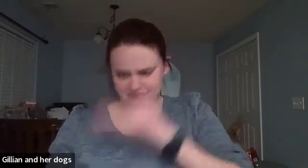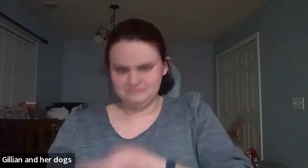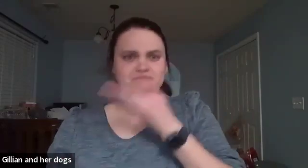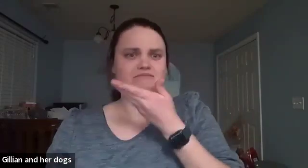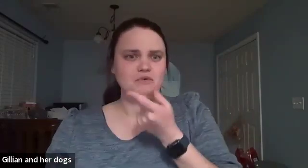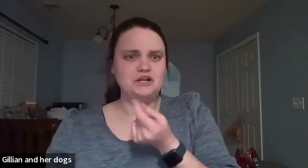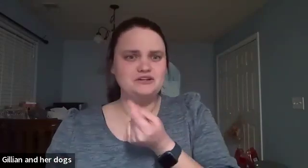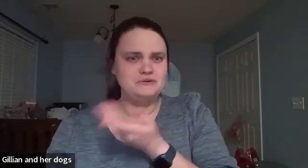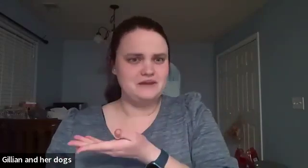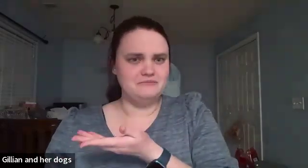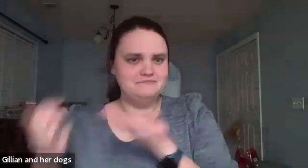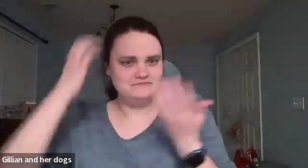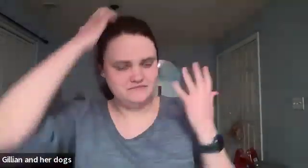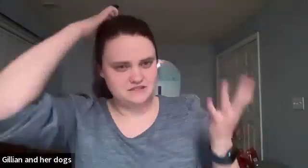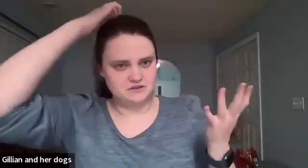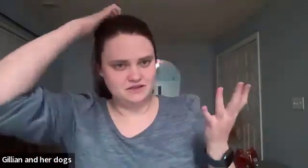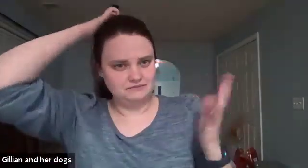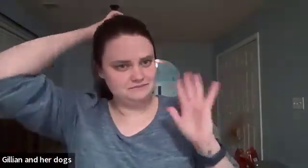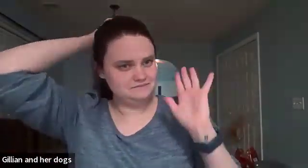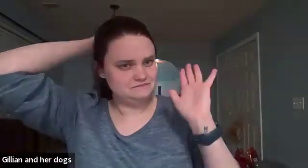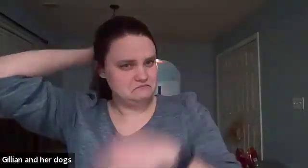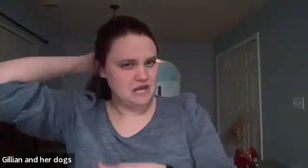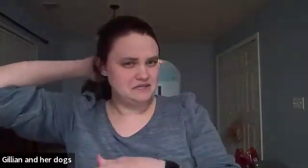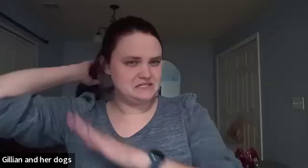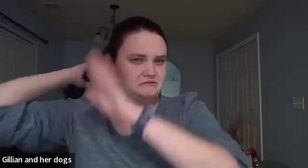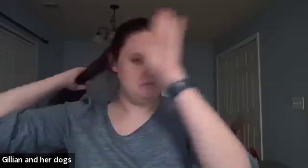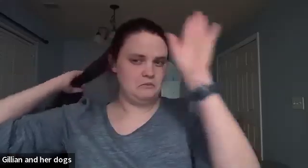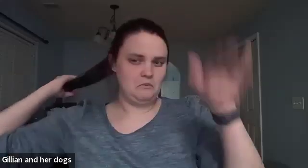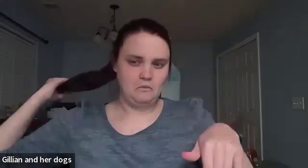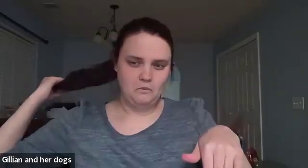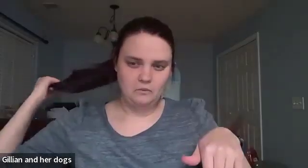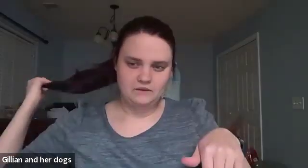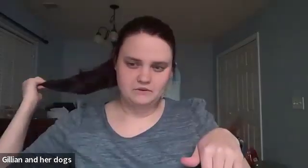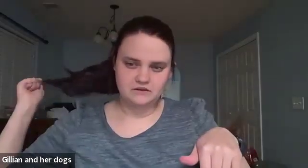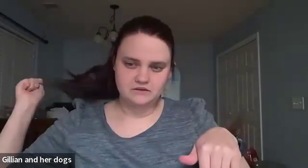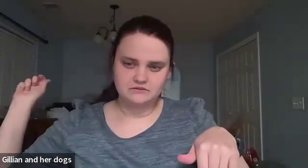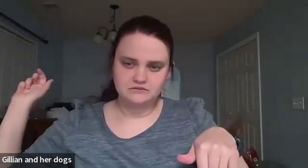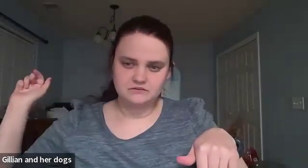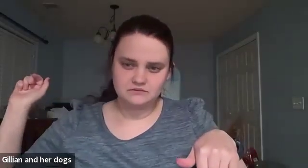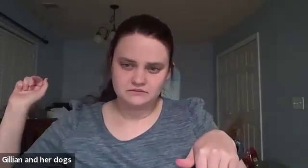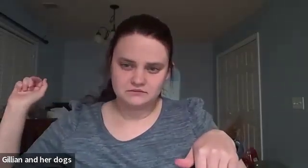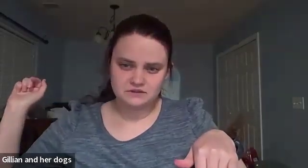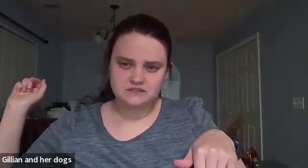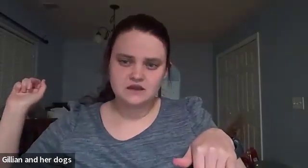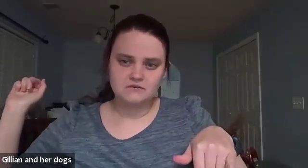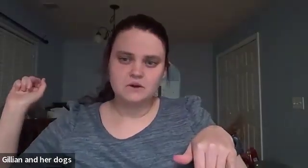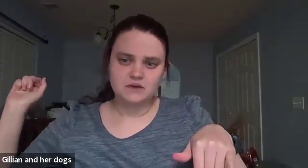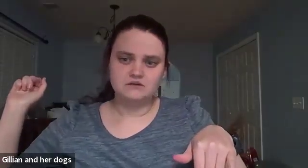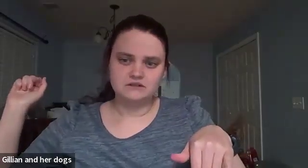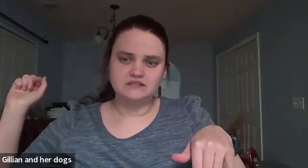like, what are you gonna do with him? That sort of thing. Not a big deal. We will. Oh, it looks like